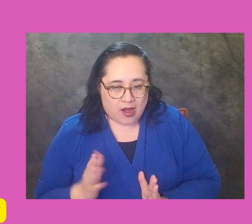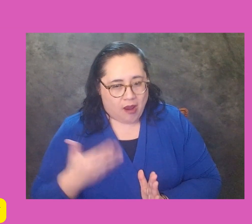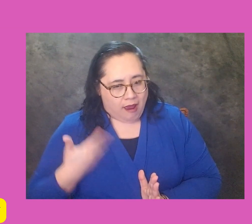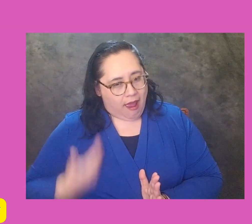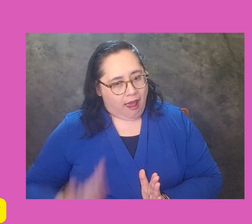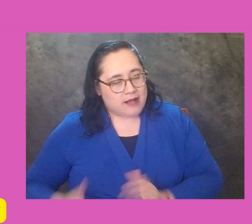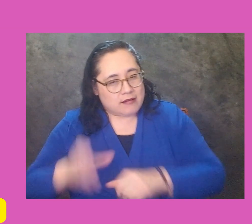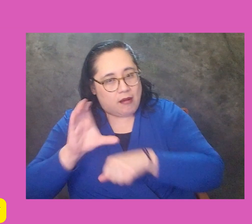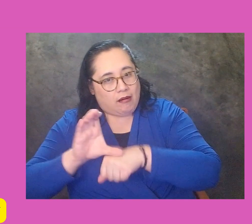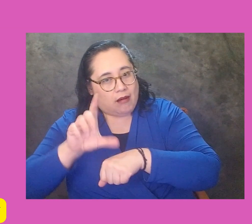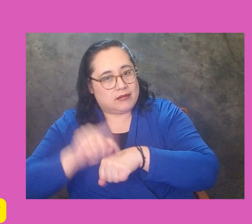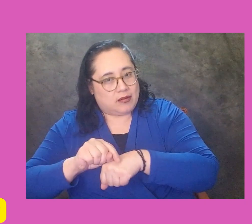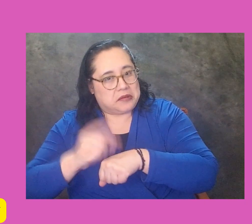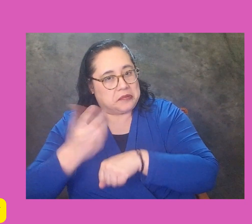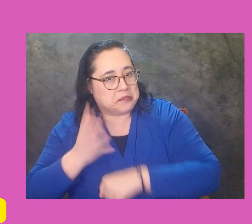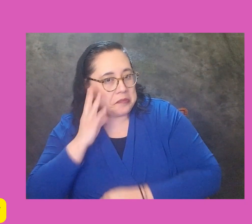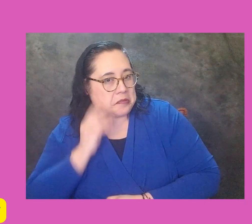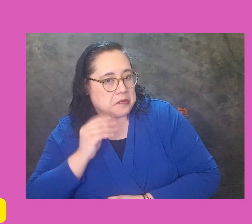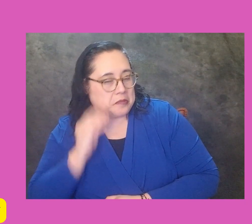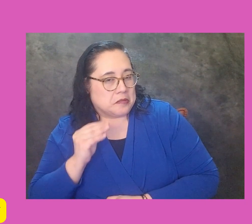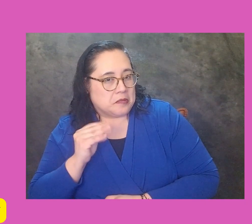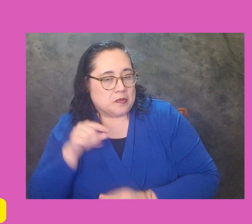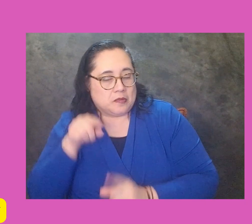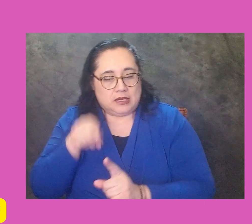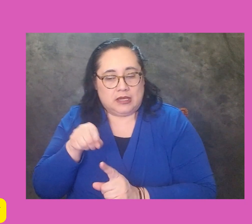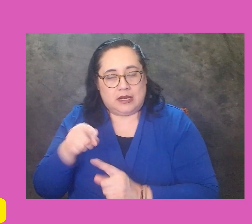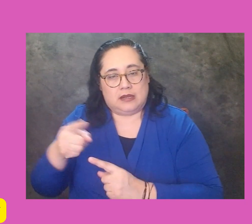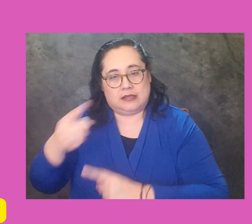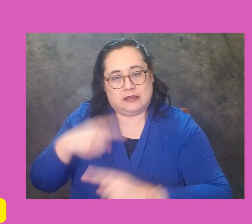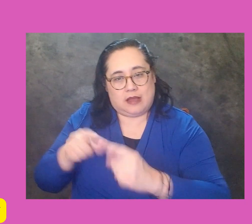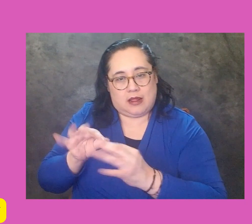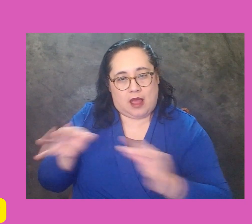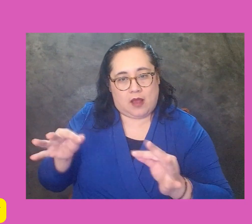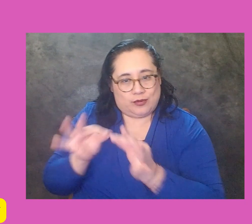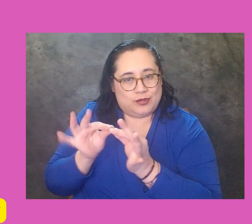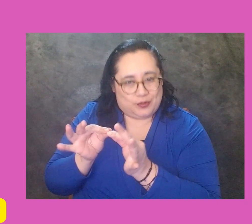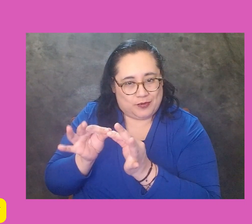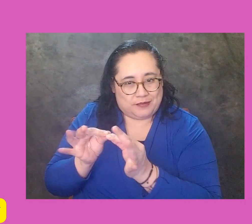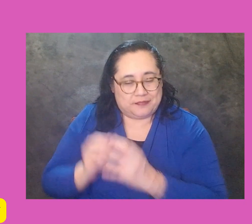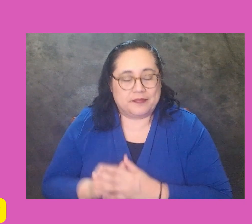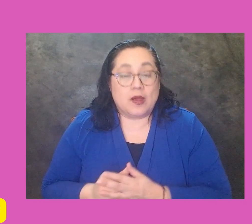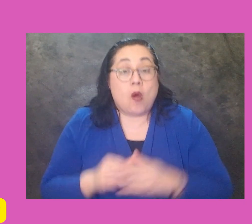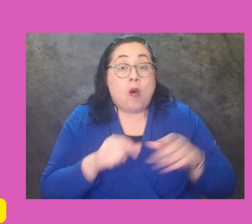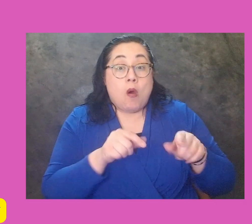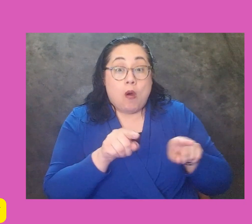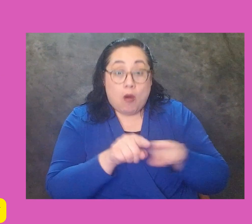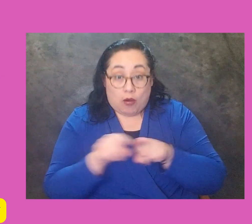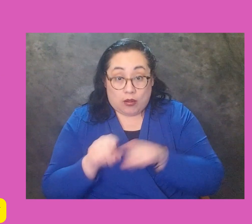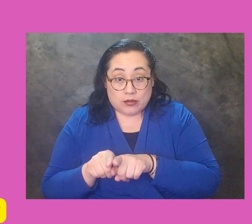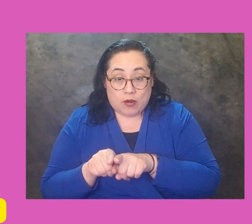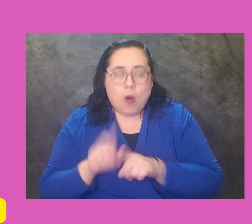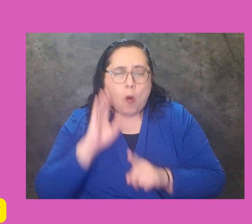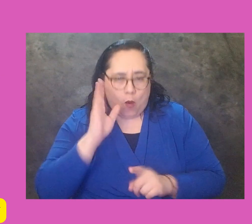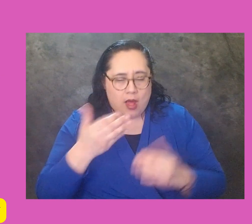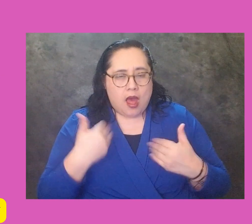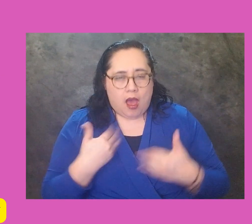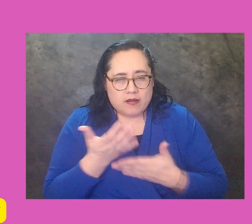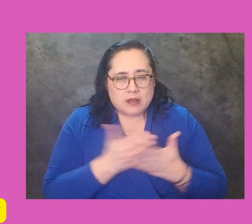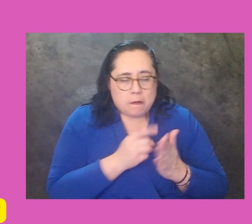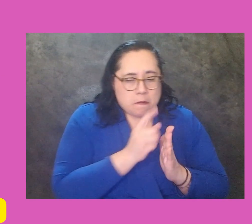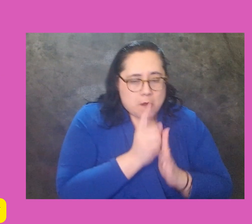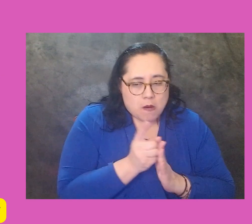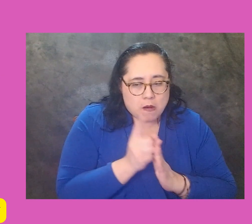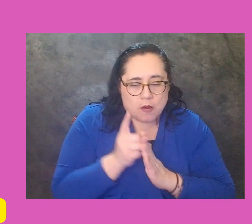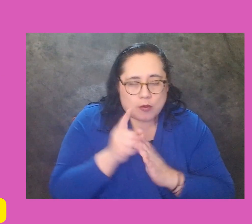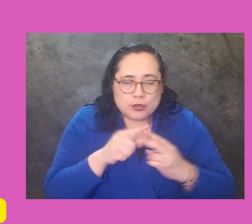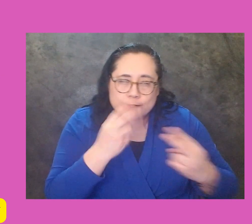coordinator, and an experienced consultant in the sign language interpreting profession. Also, this video will have some